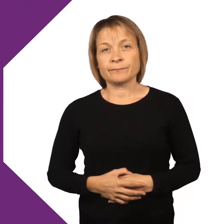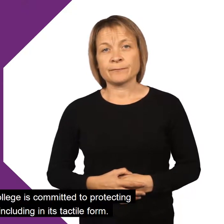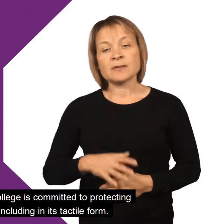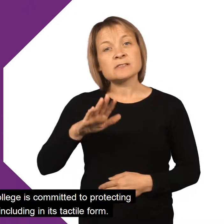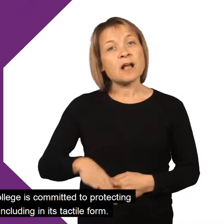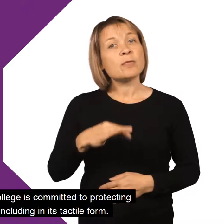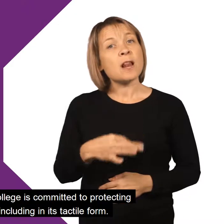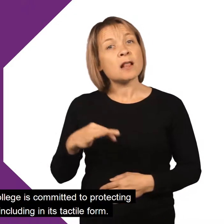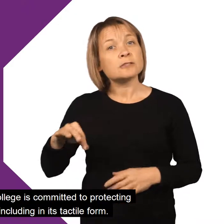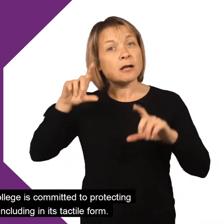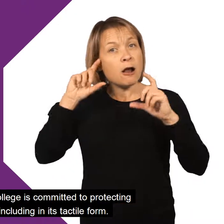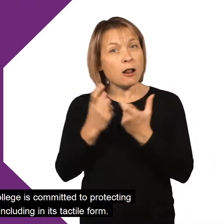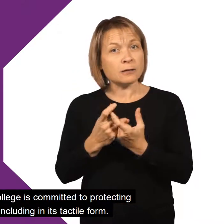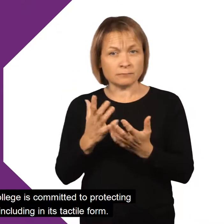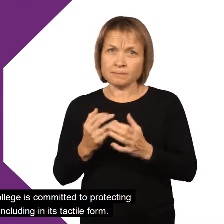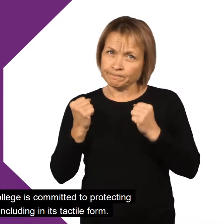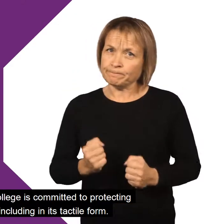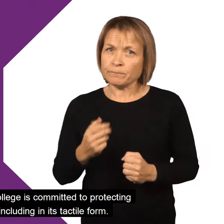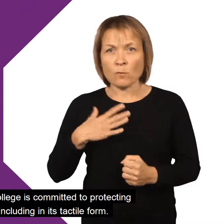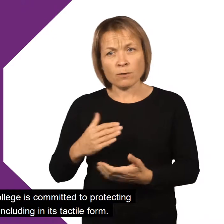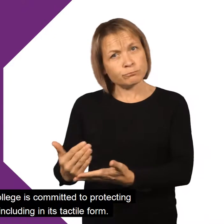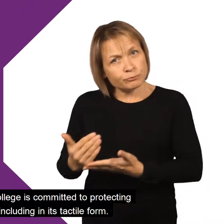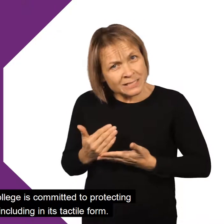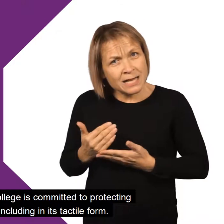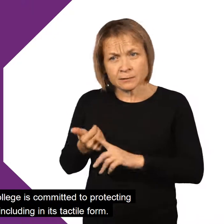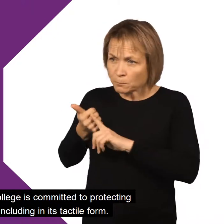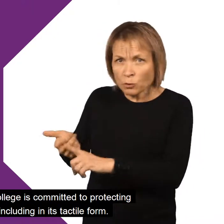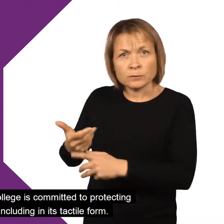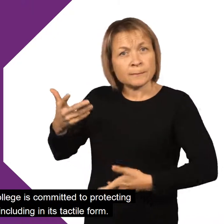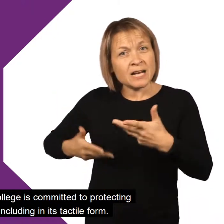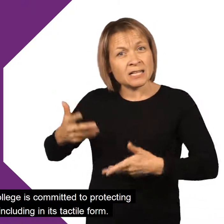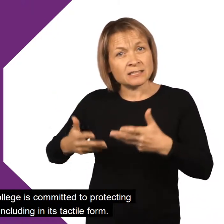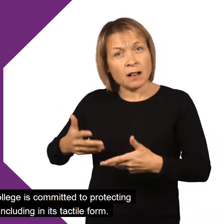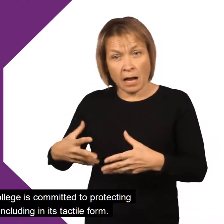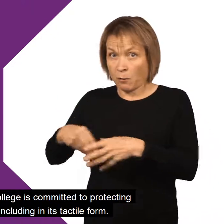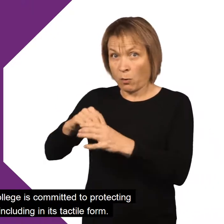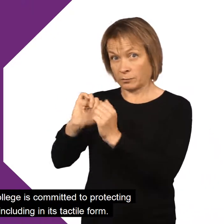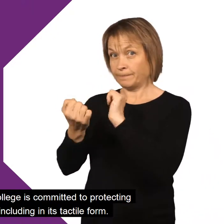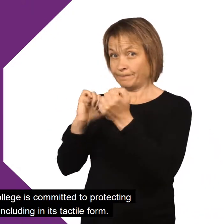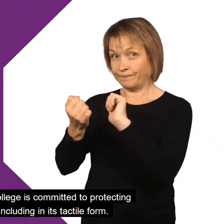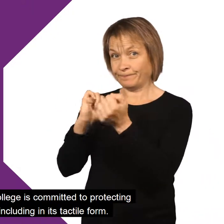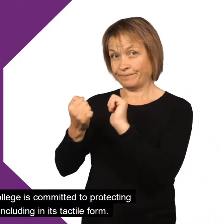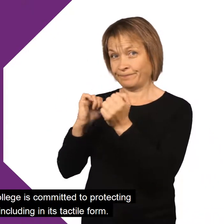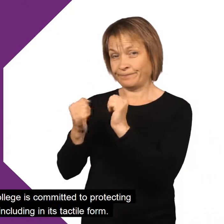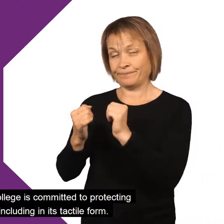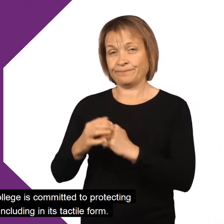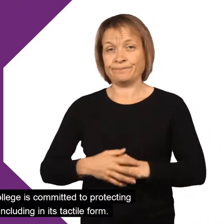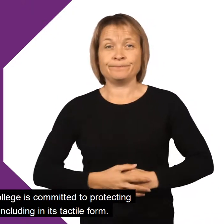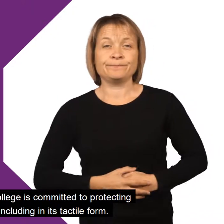South Lanarkshire College is committed to protecting and supporting BSL including in its tactile form.